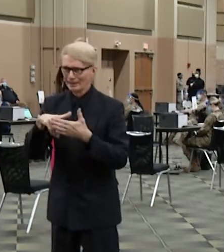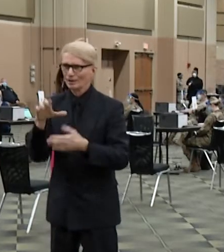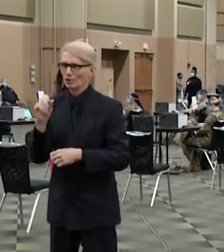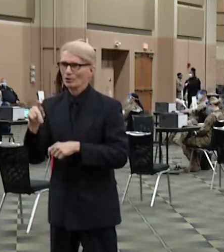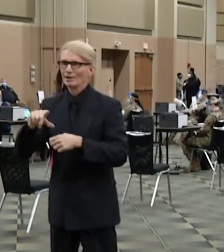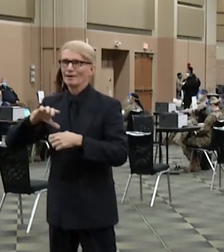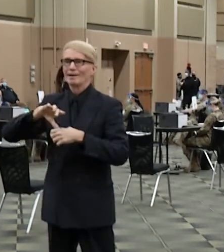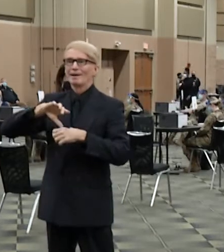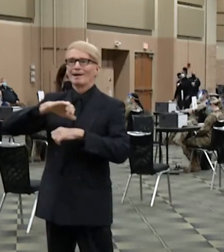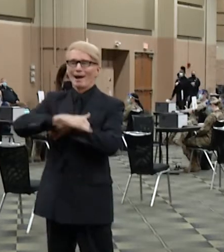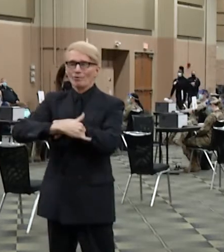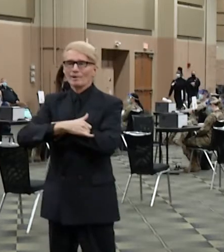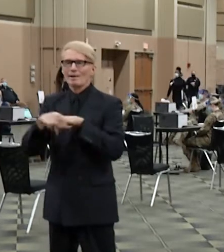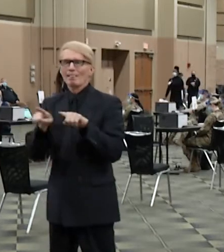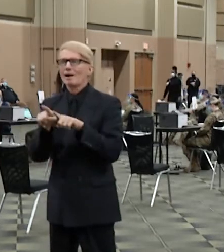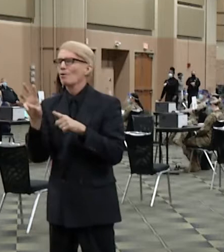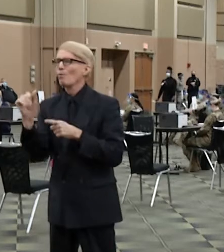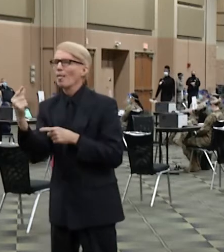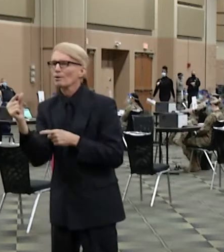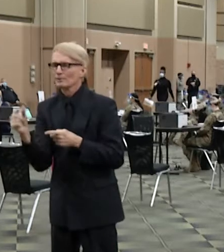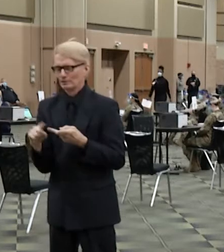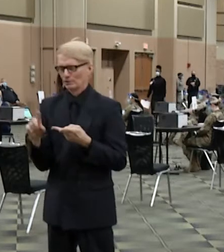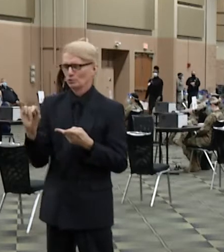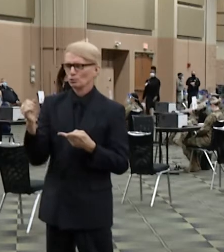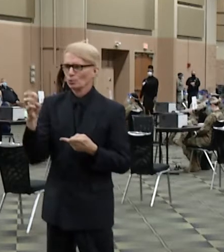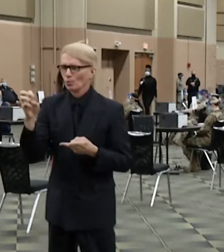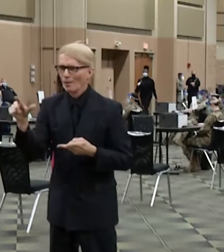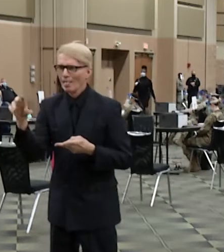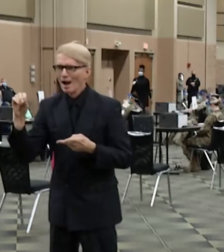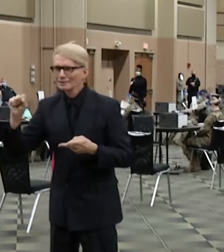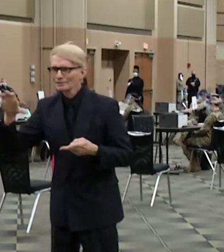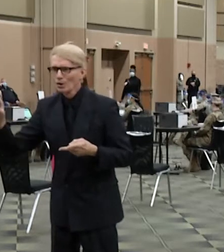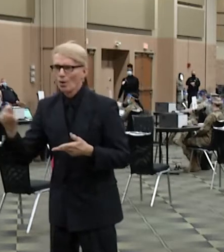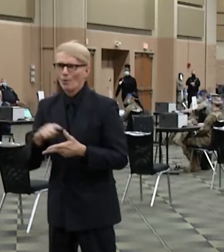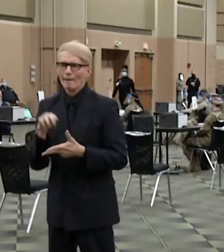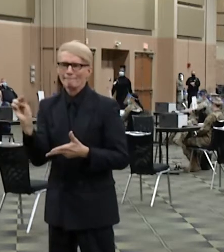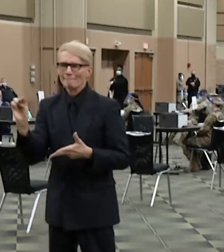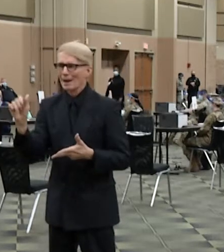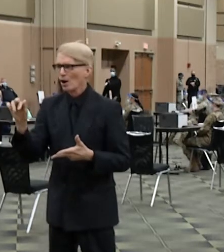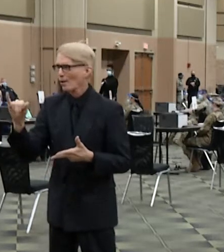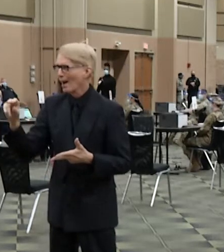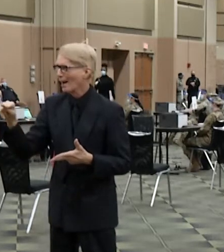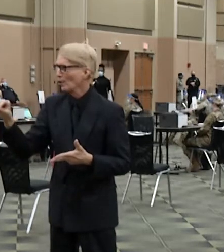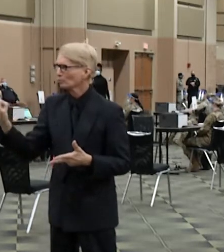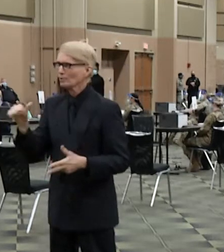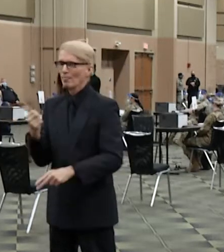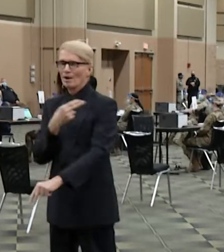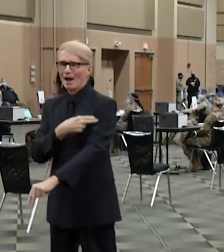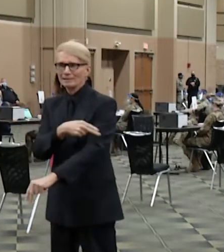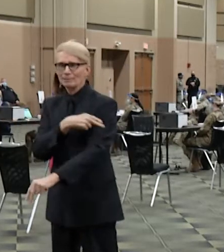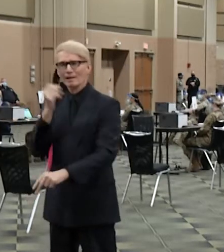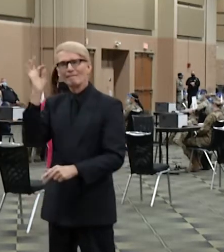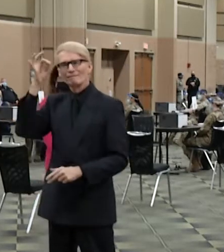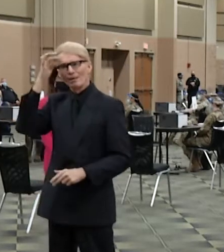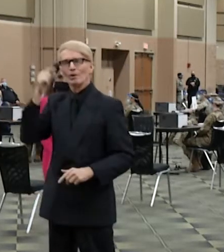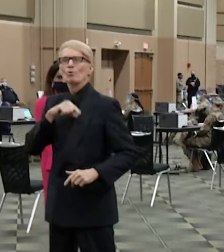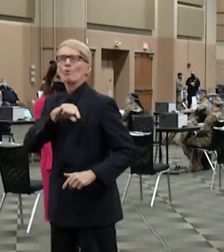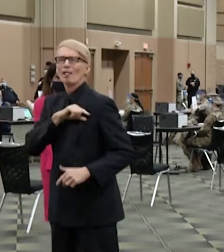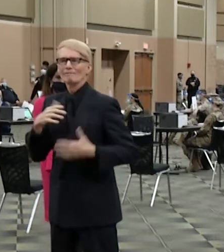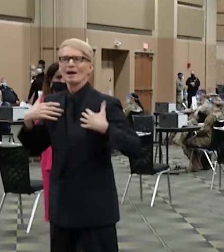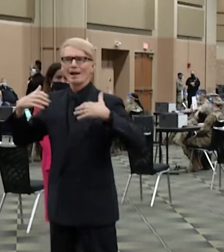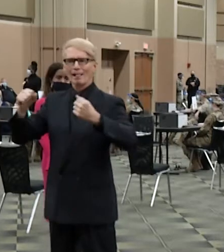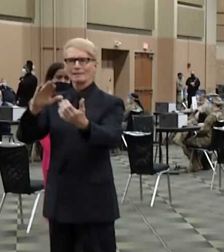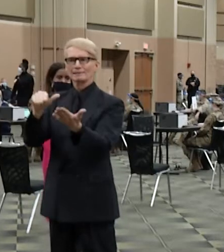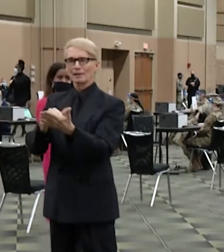like Walgreens, Julasco, Mariano's, as well as other hospitals and federally qualified health centers. Individuals in 1B who